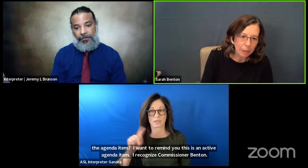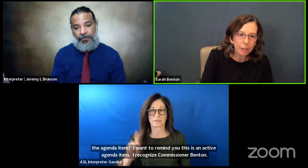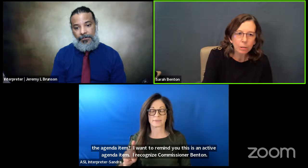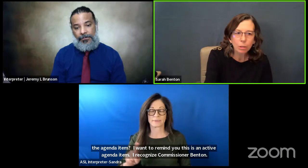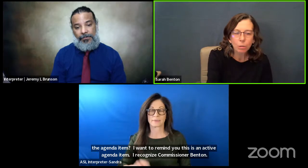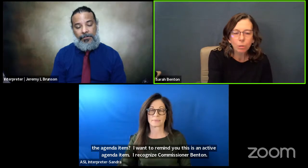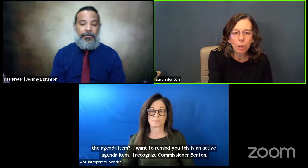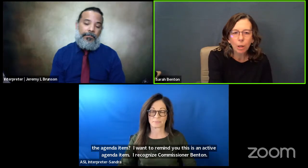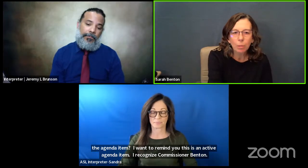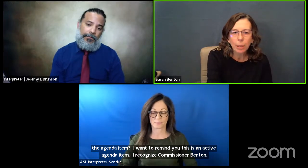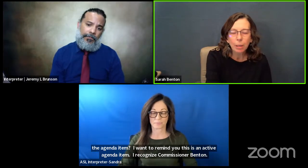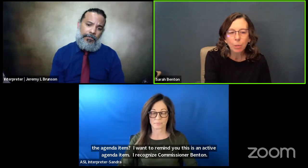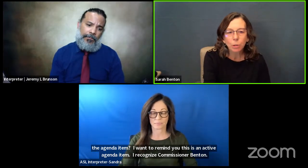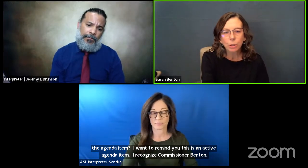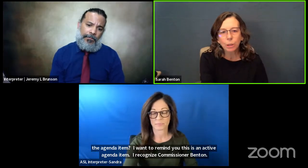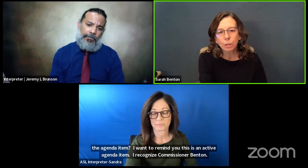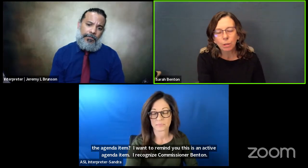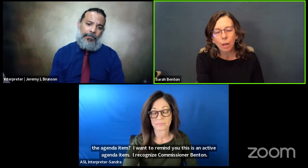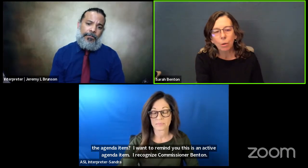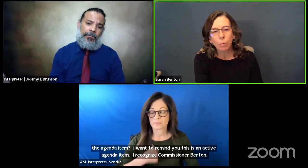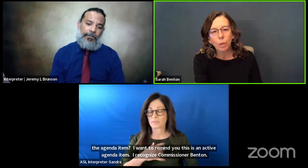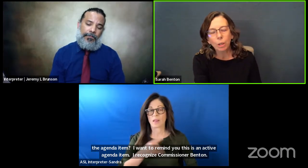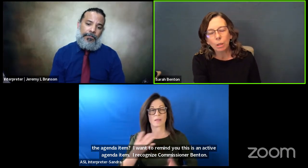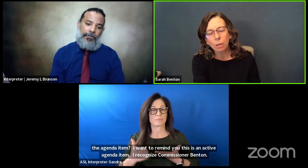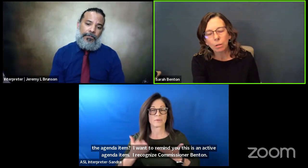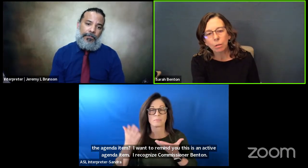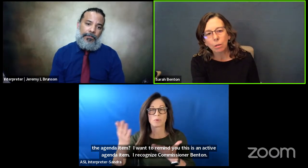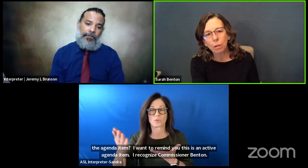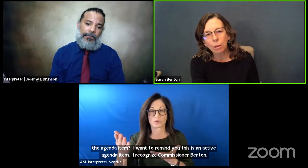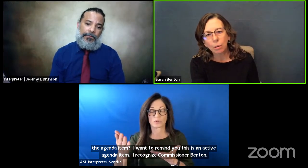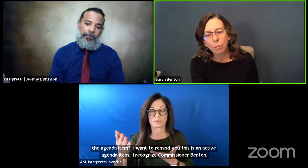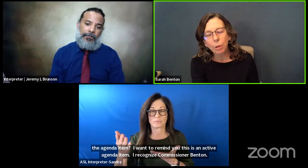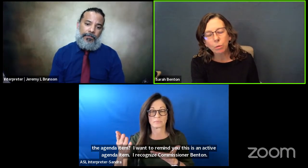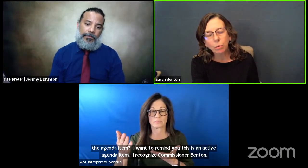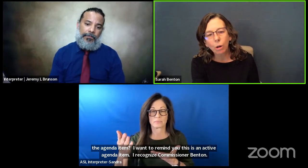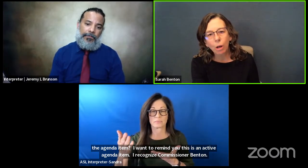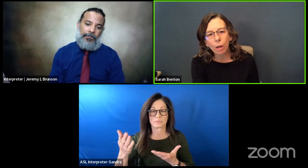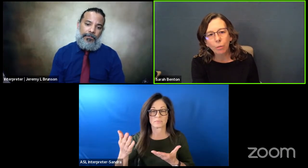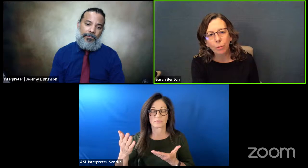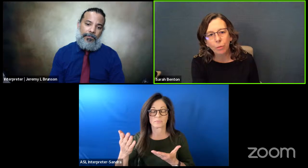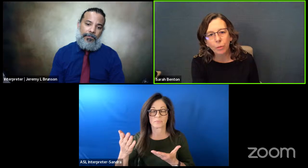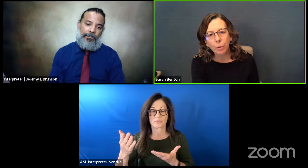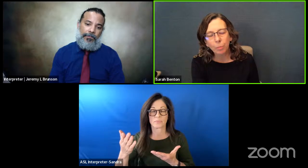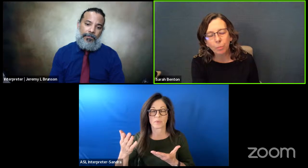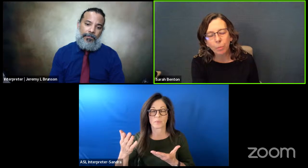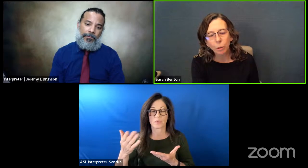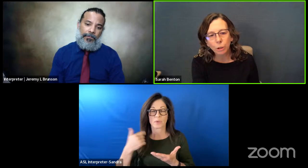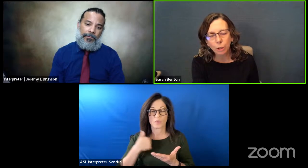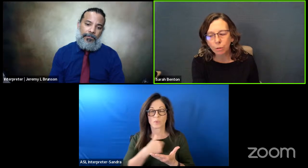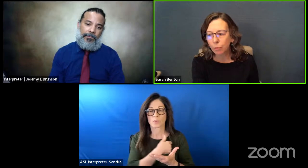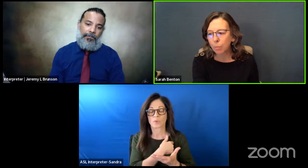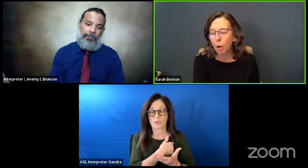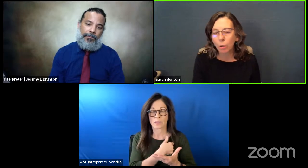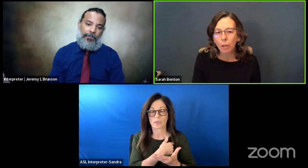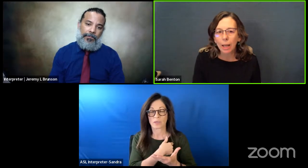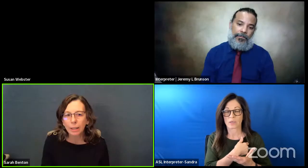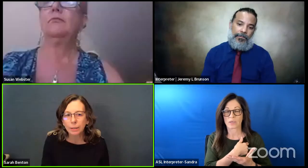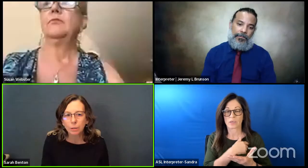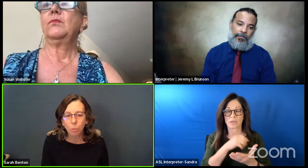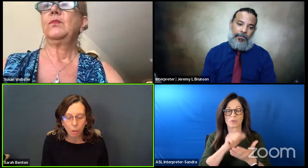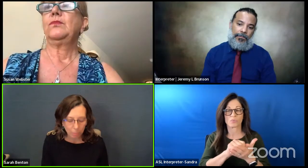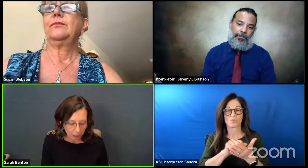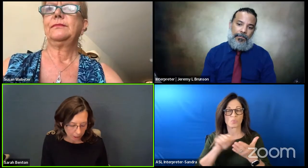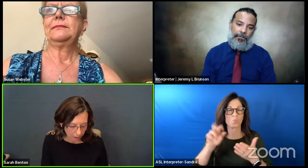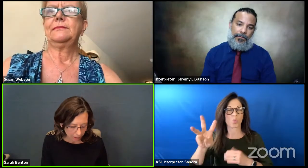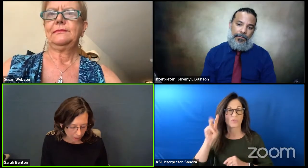I would like to make a motion that we withdraw the motion from our